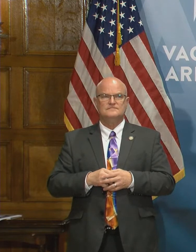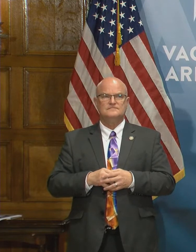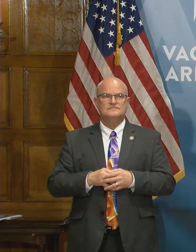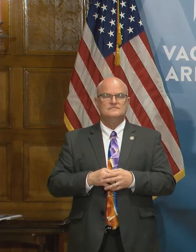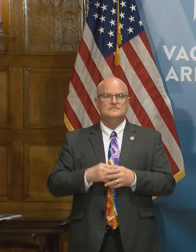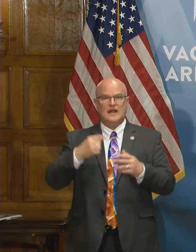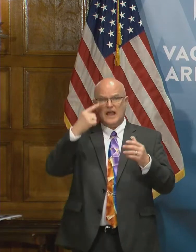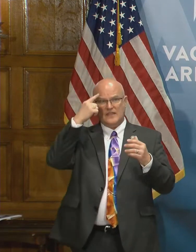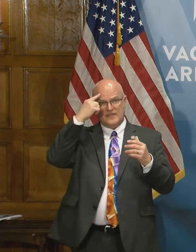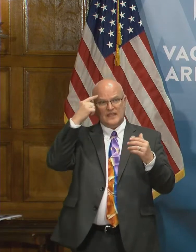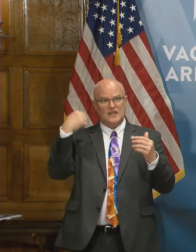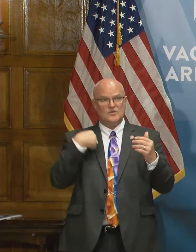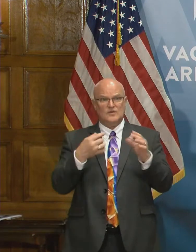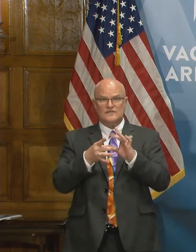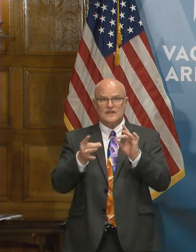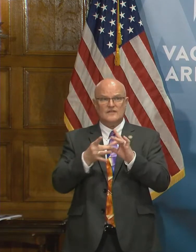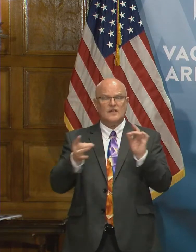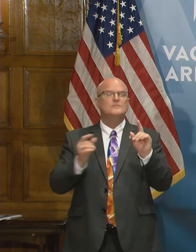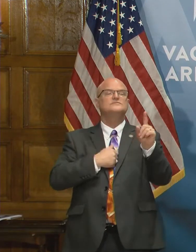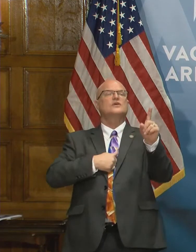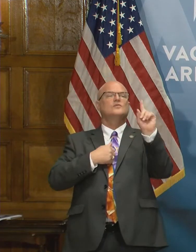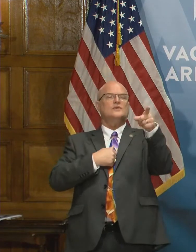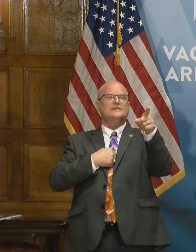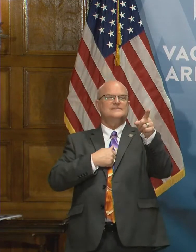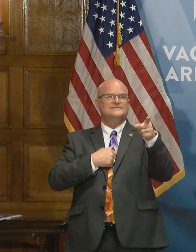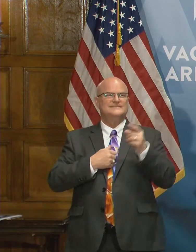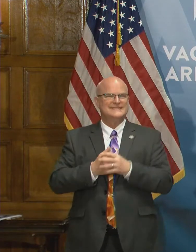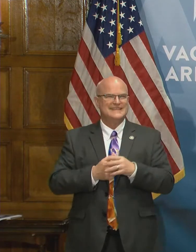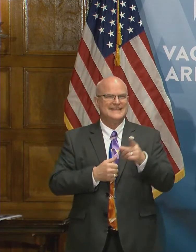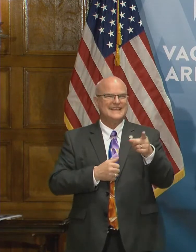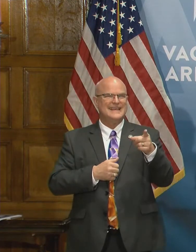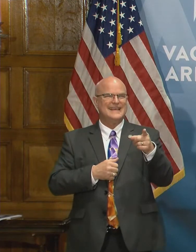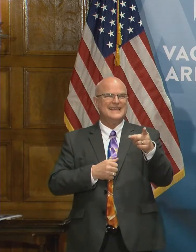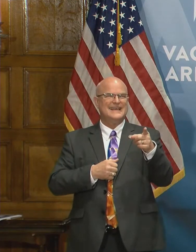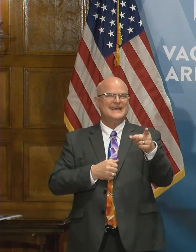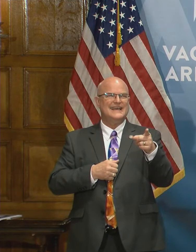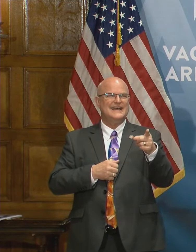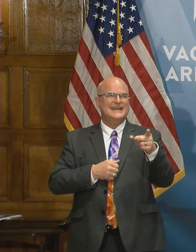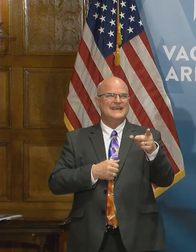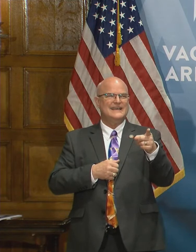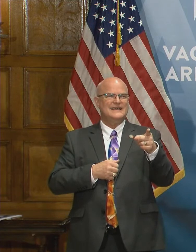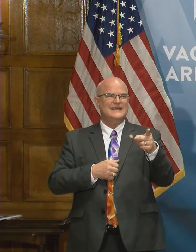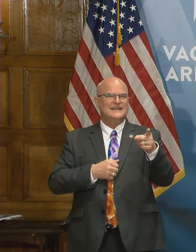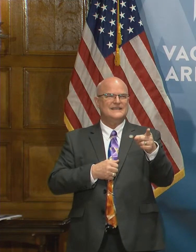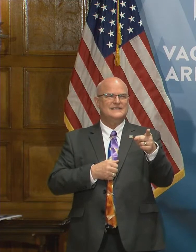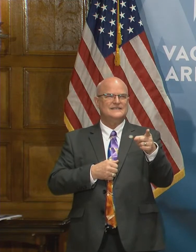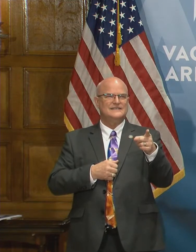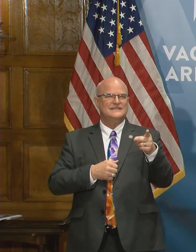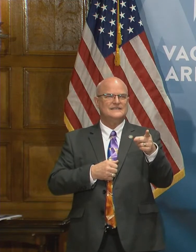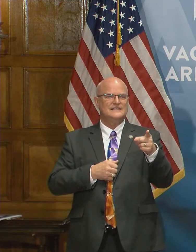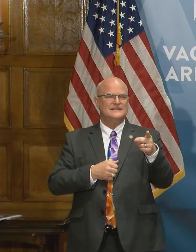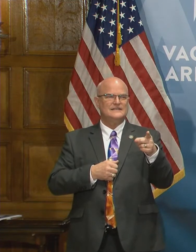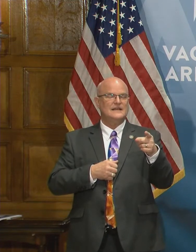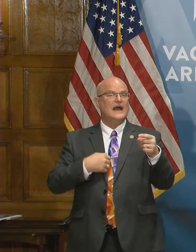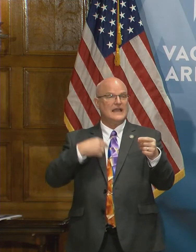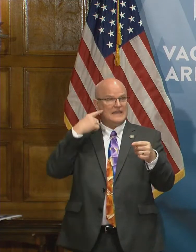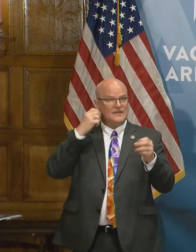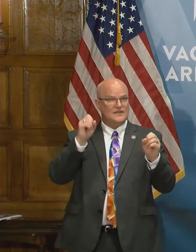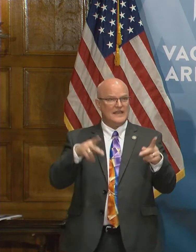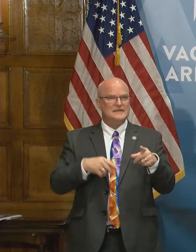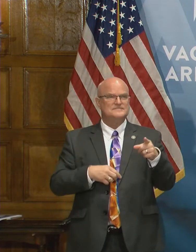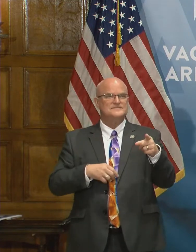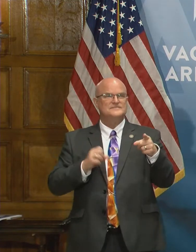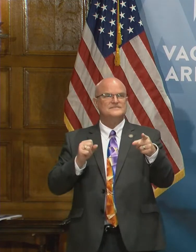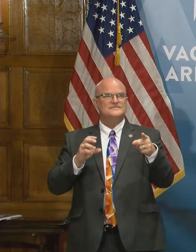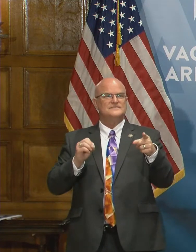All right, I think we've covered it. Thank you. Oh, I'm sorry, right back here, my ear. Thank you. I can hear you okay.